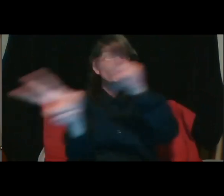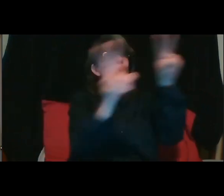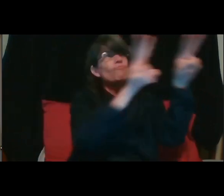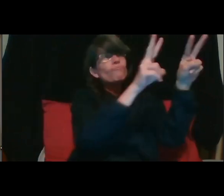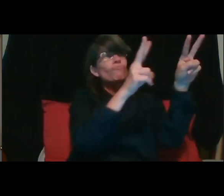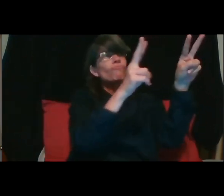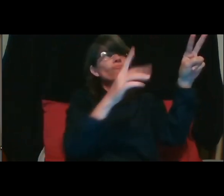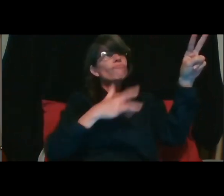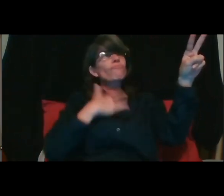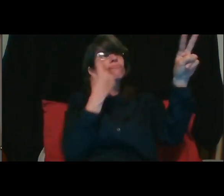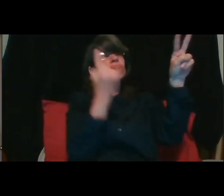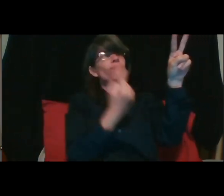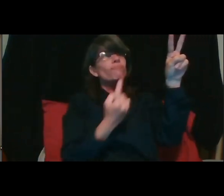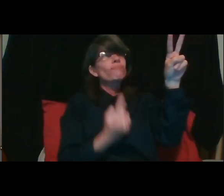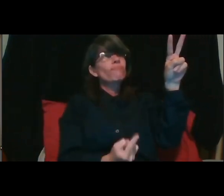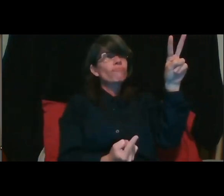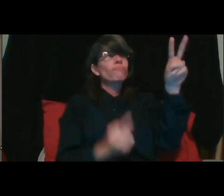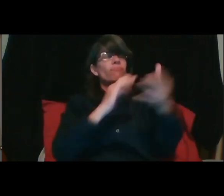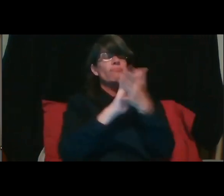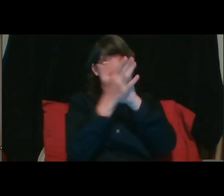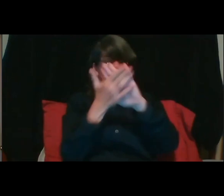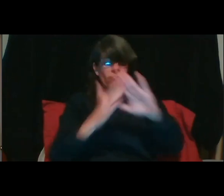one moment of peace at a time.